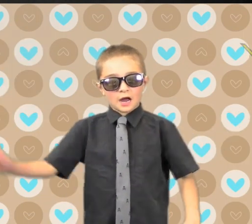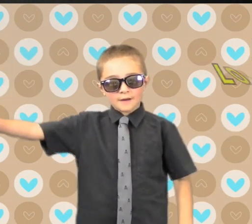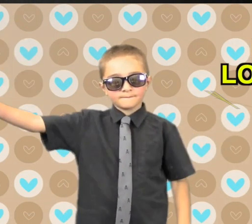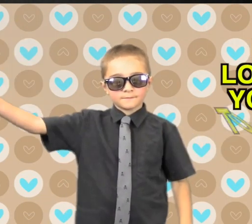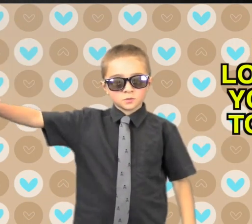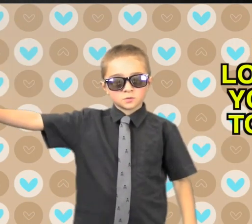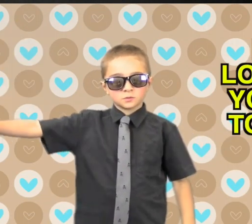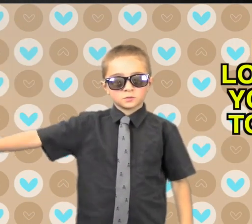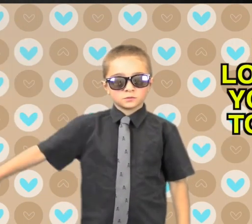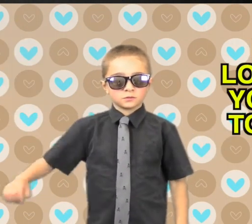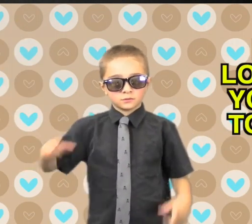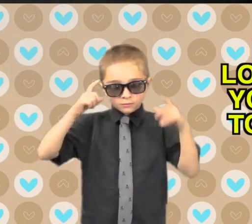love you too.